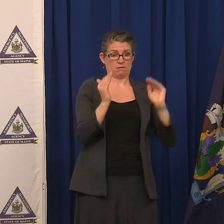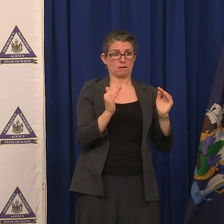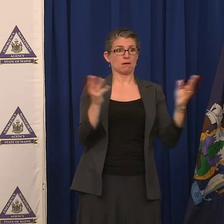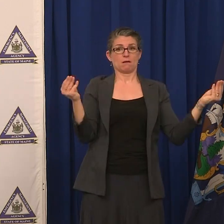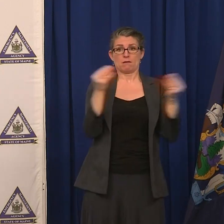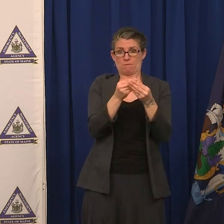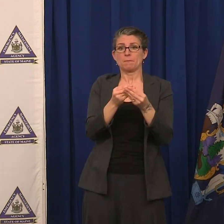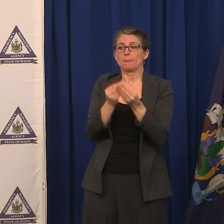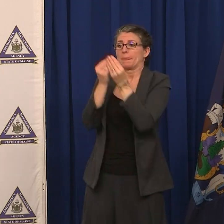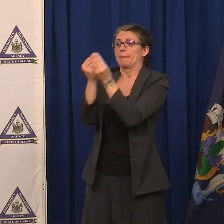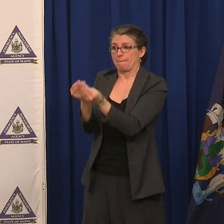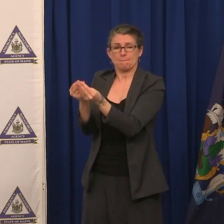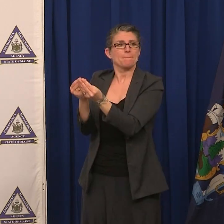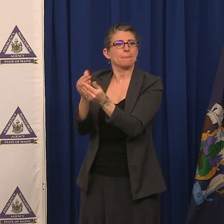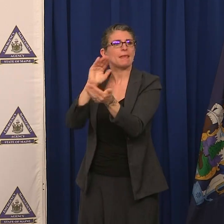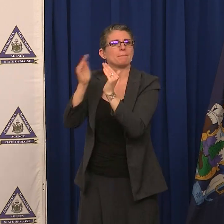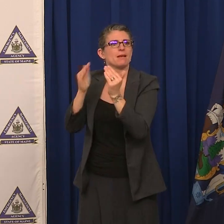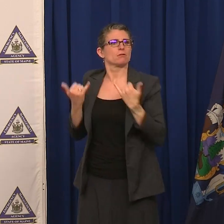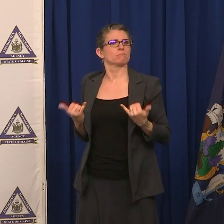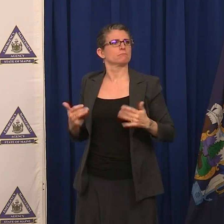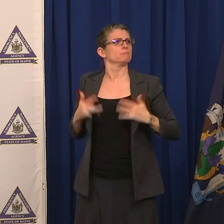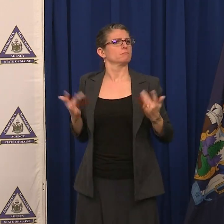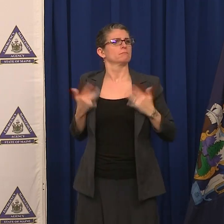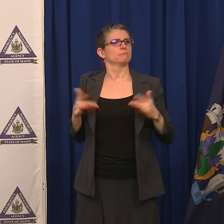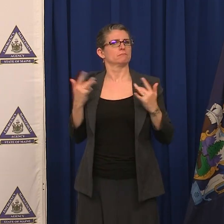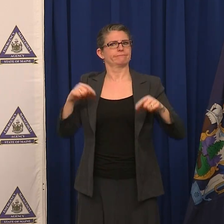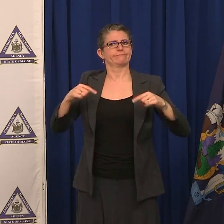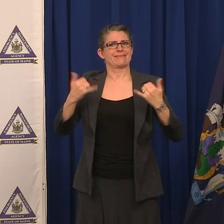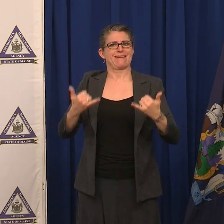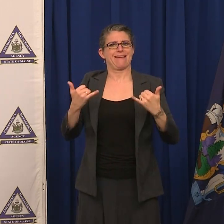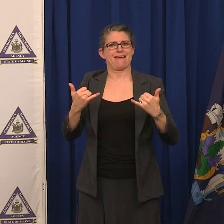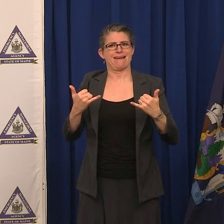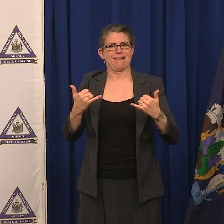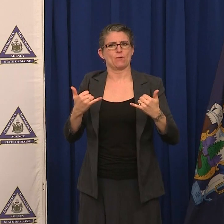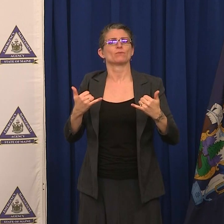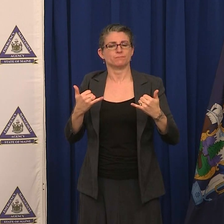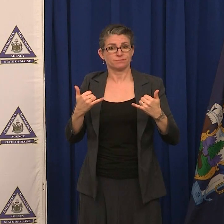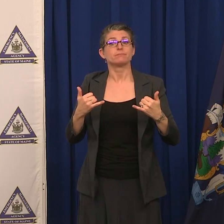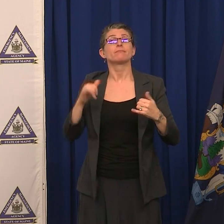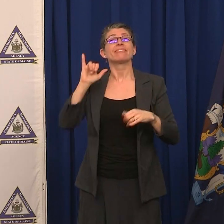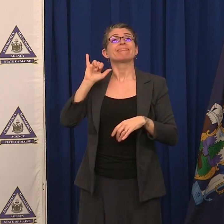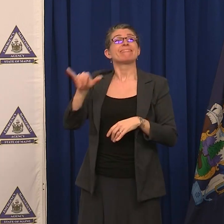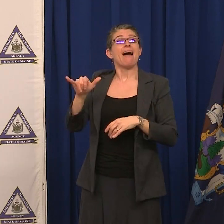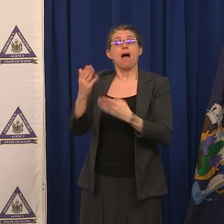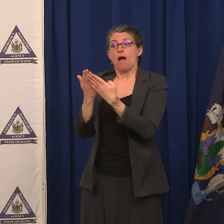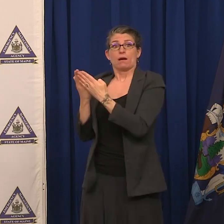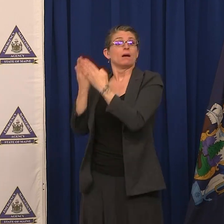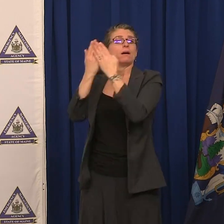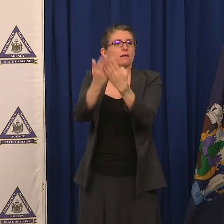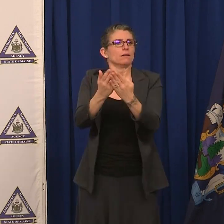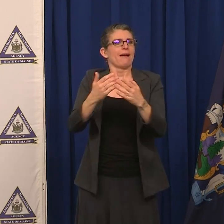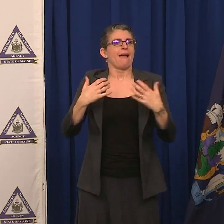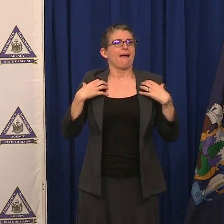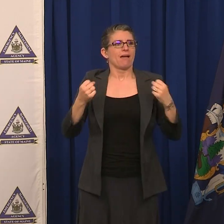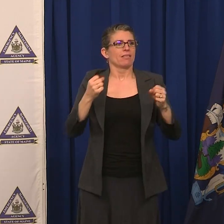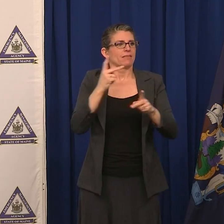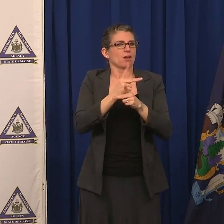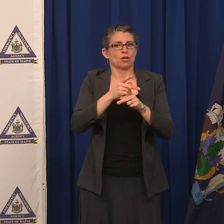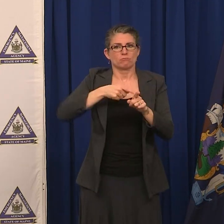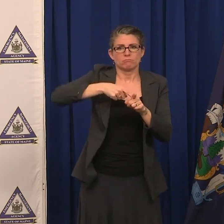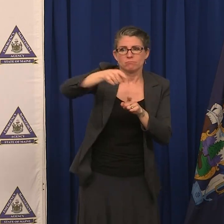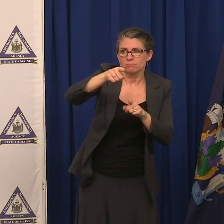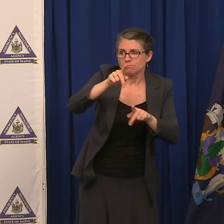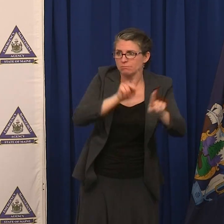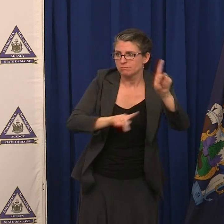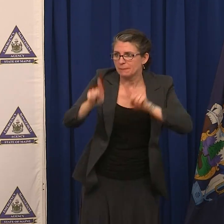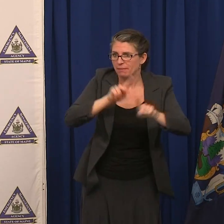nurse anesthetists to get their take on how many patients they might manage, how many ventilators in a certain scenario they might